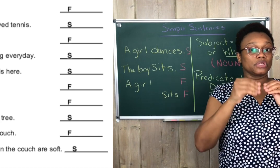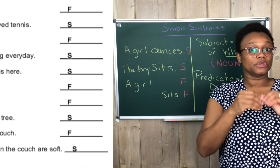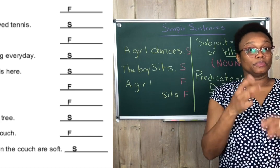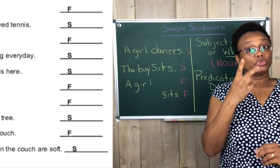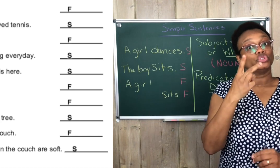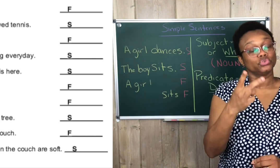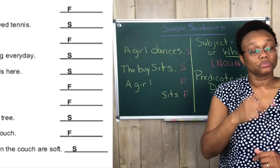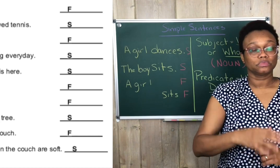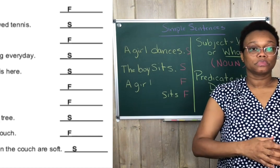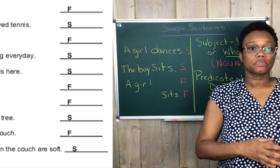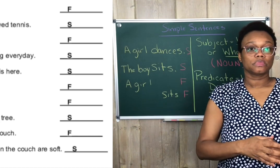Number 2,